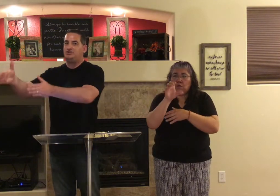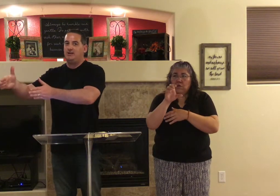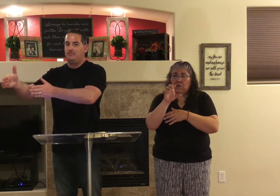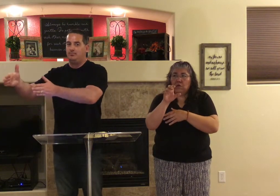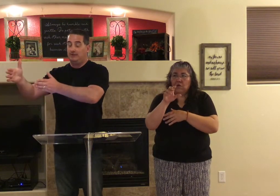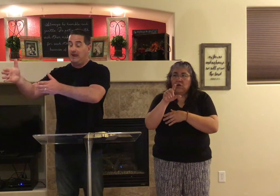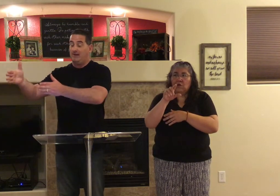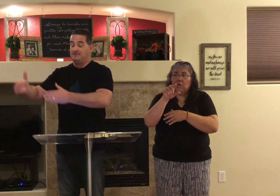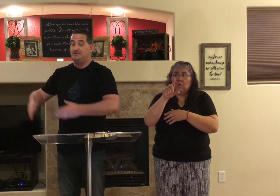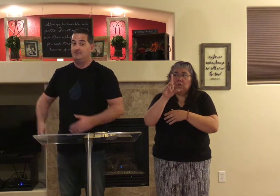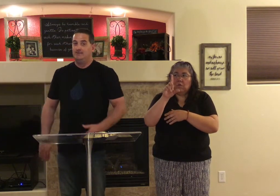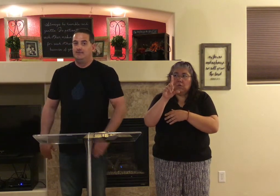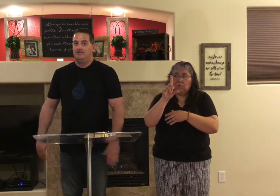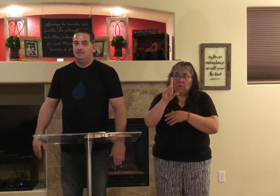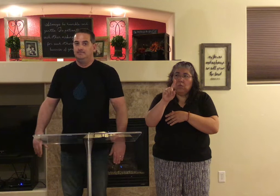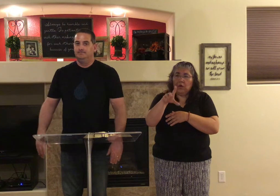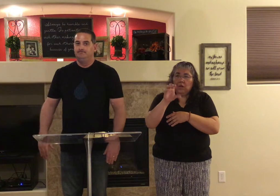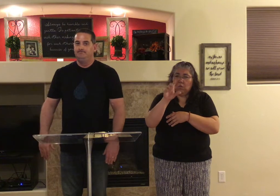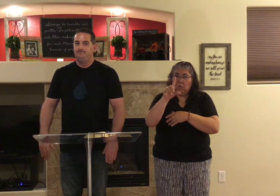120,000 sheep, lambs.